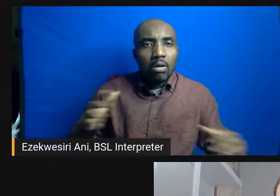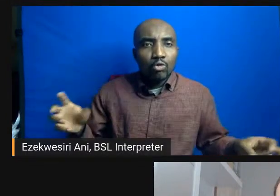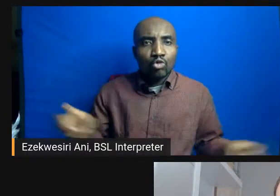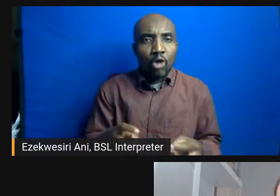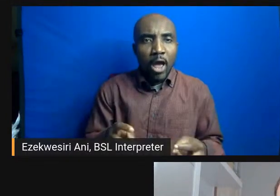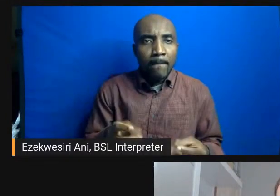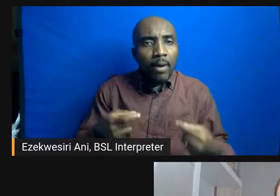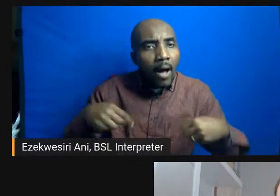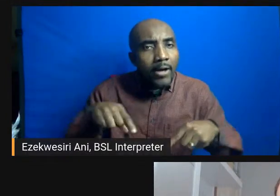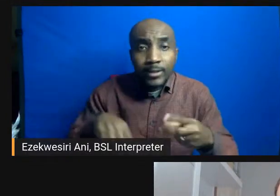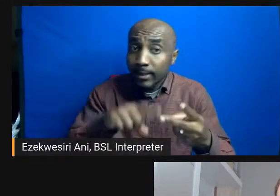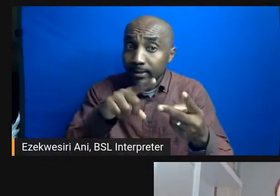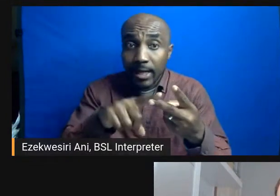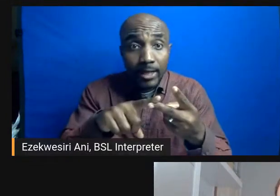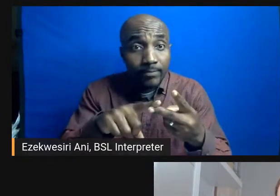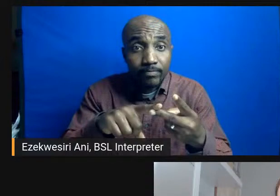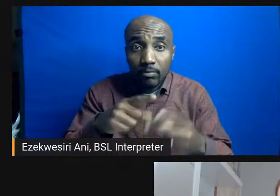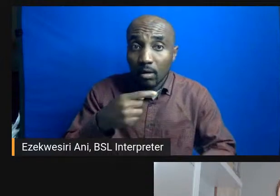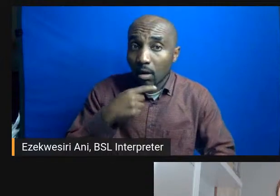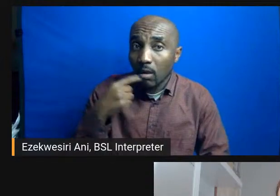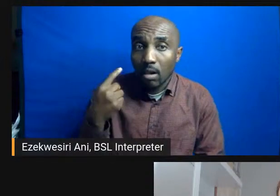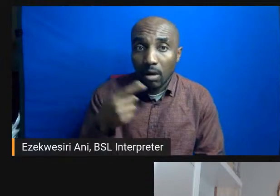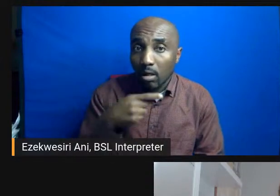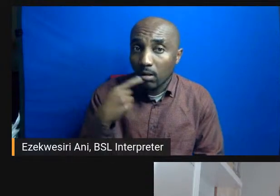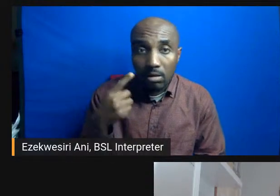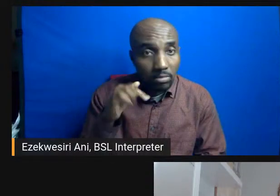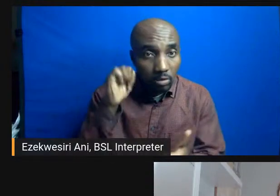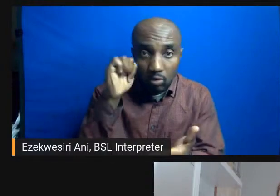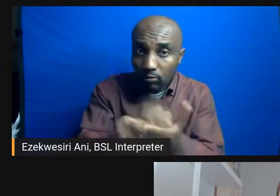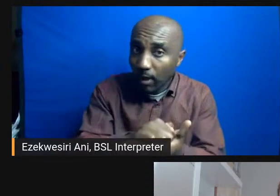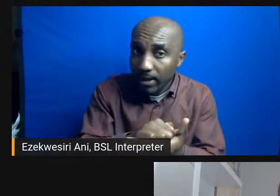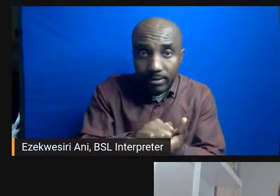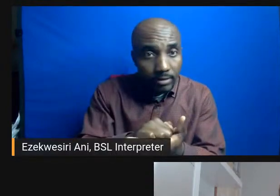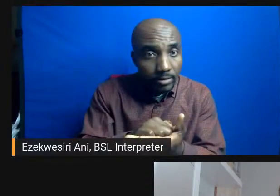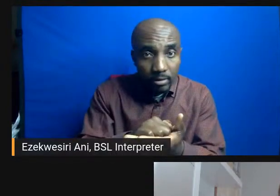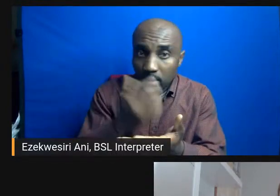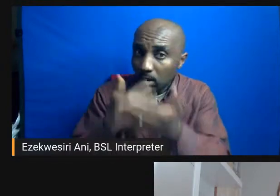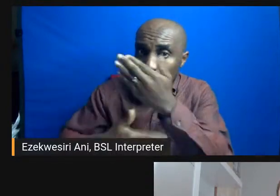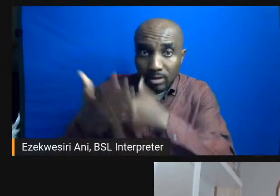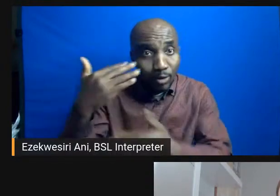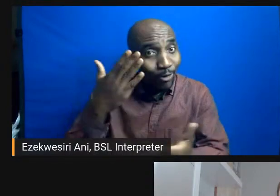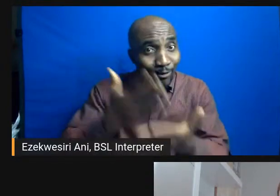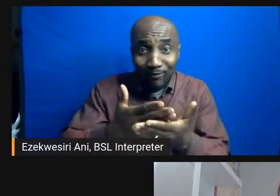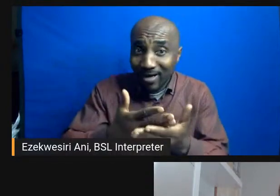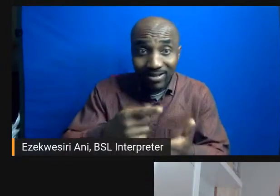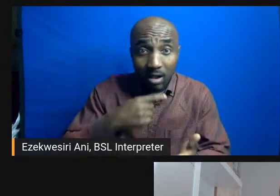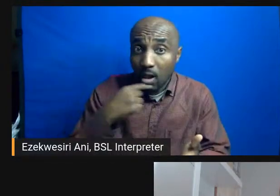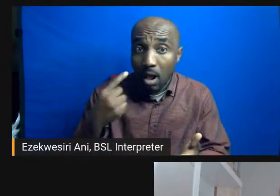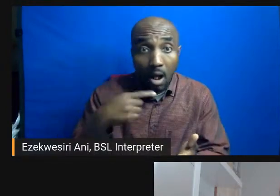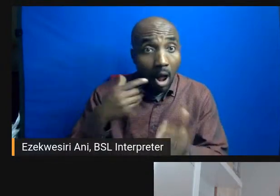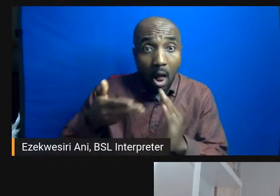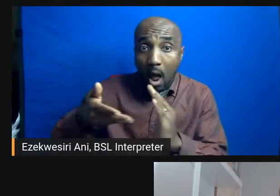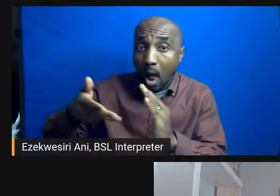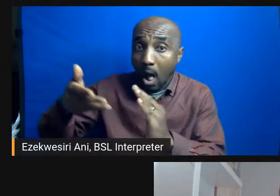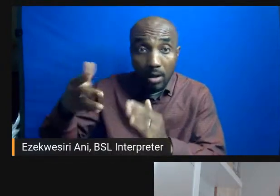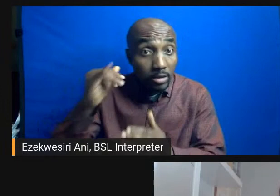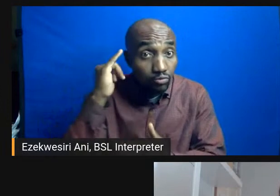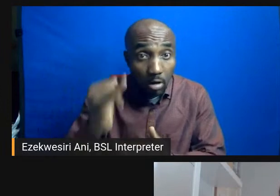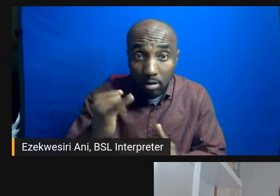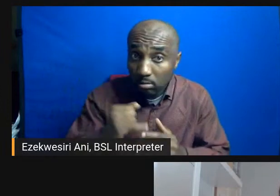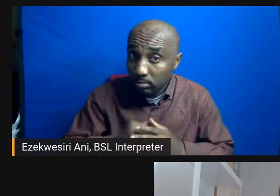not an accurate account of historical facts. It's simple as,